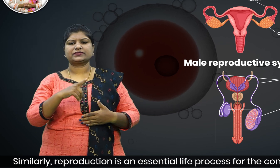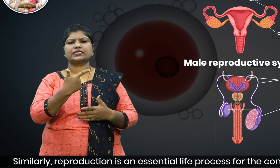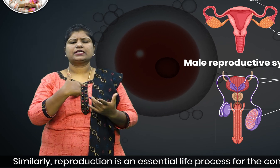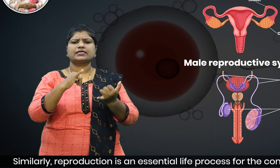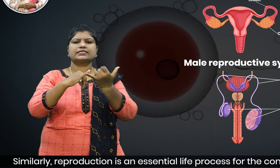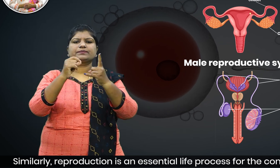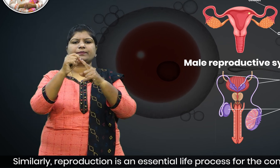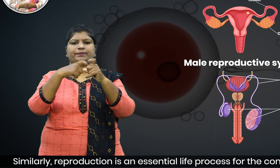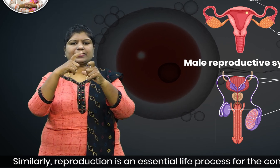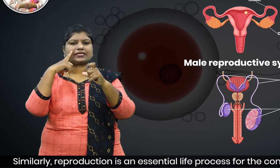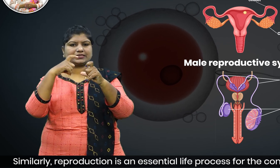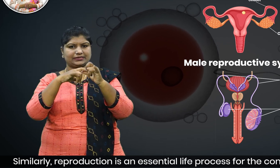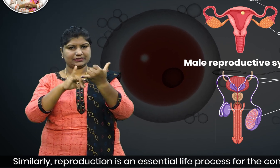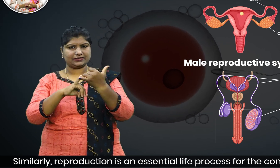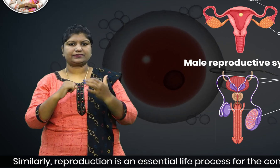species.